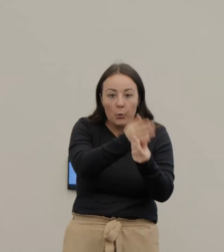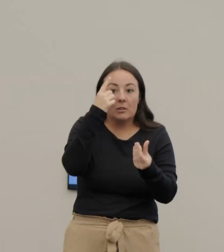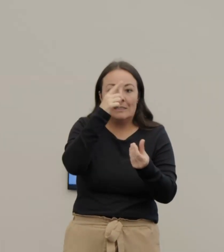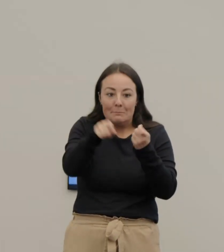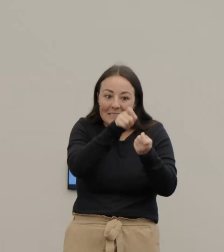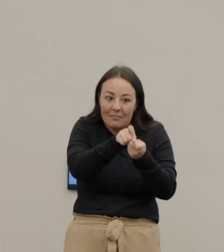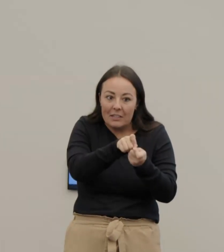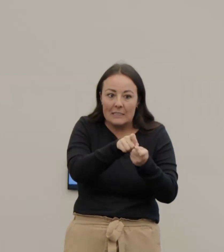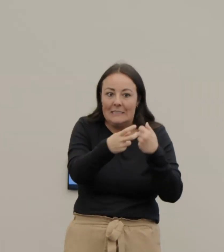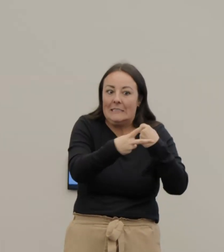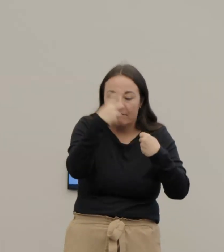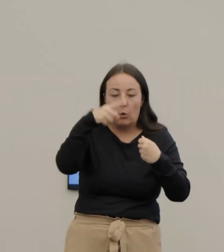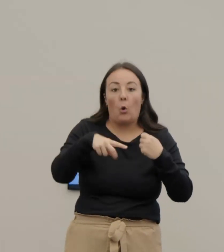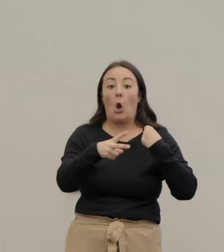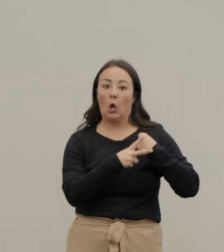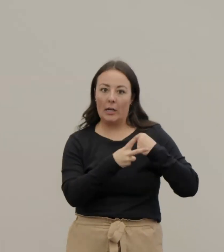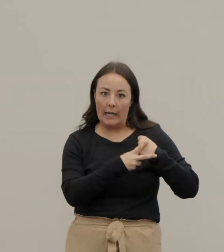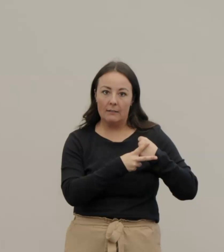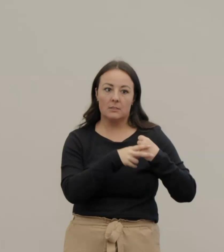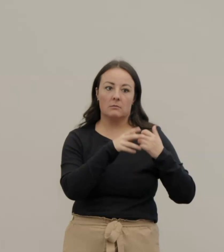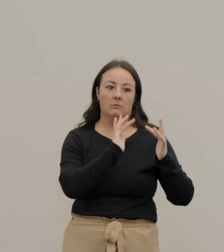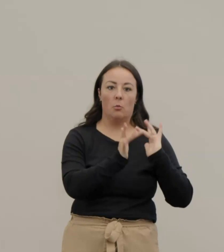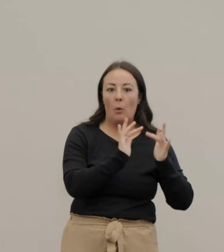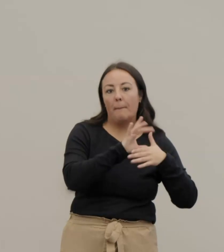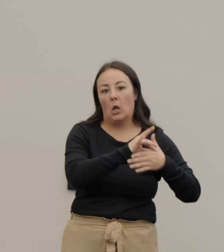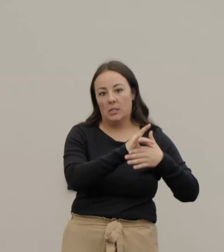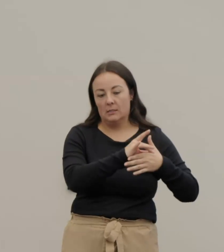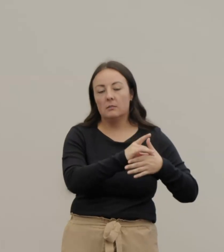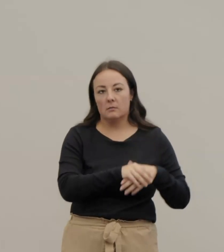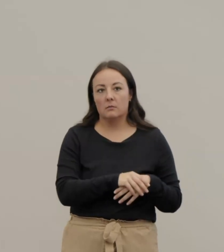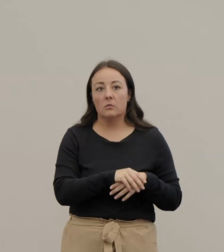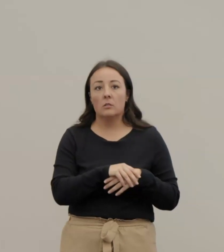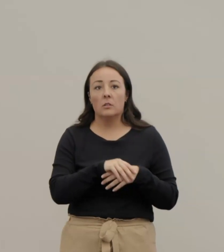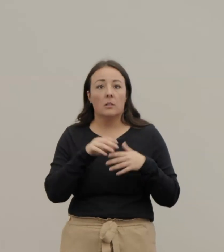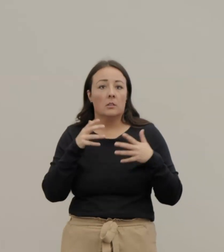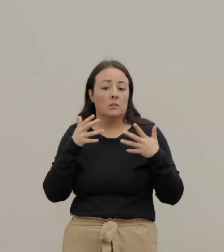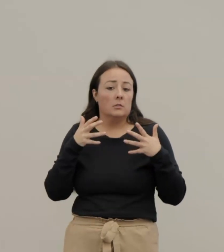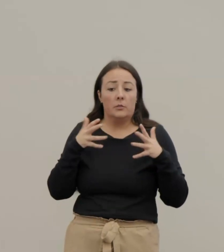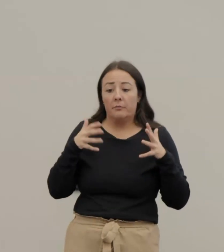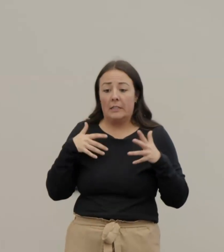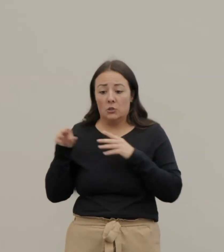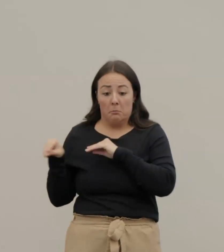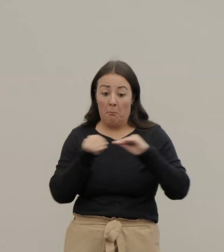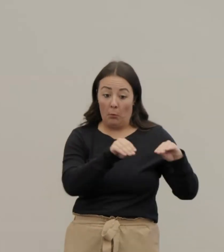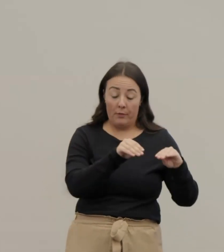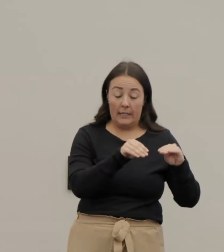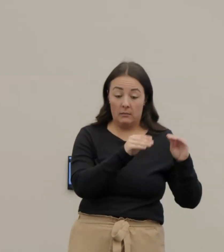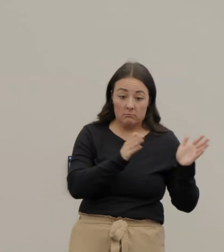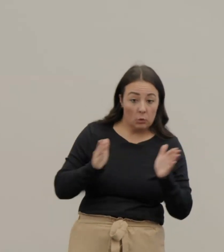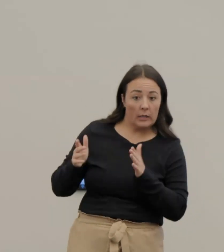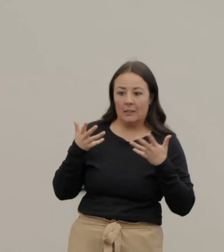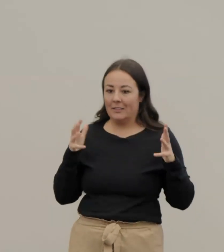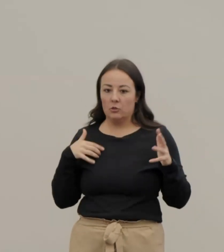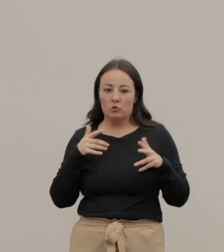archived web content or documents. Again, once you're past that archive, you can organize it however you want. You can subfolder